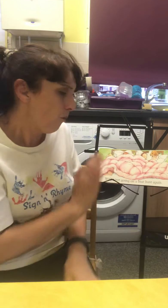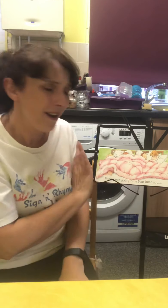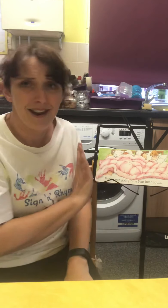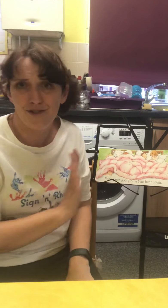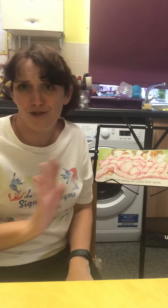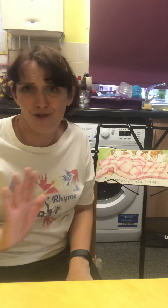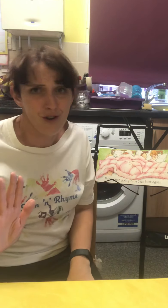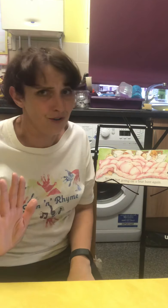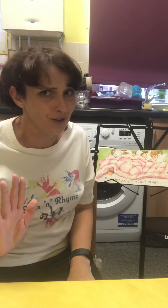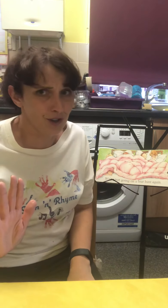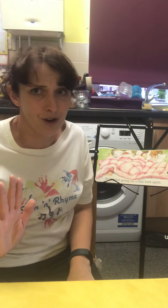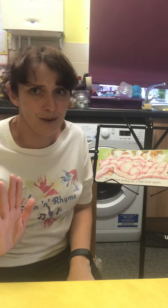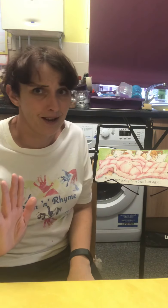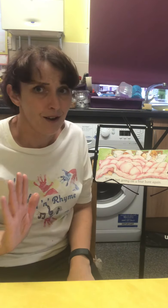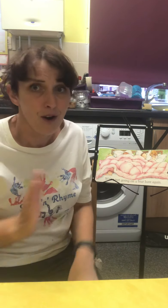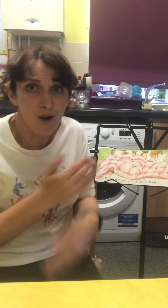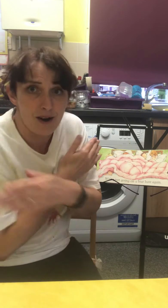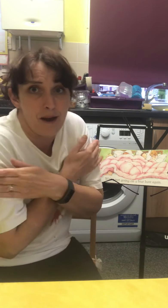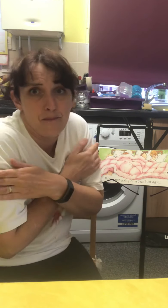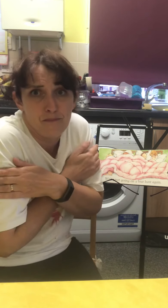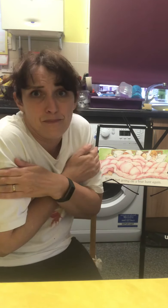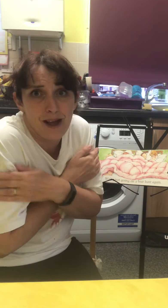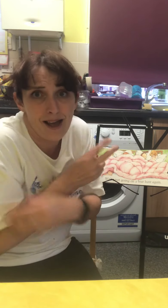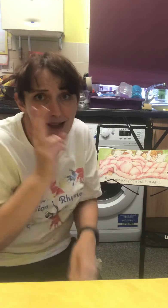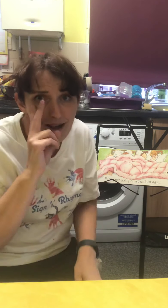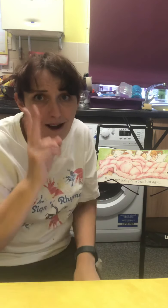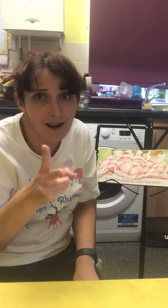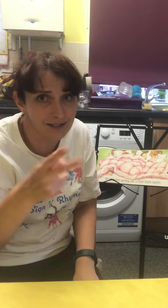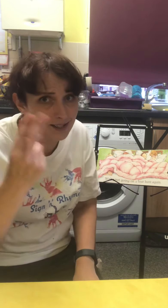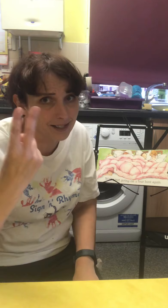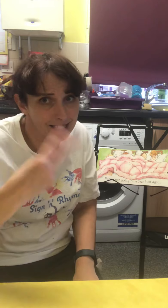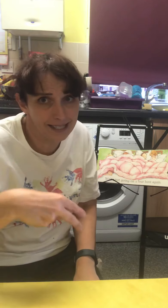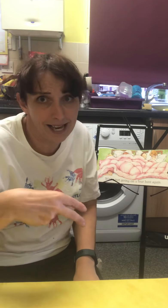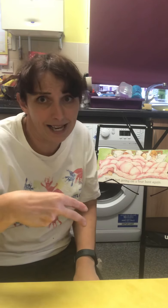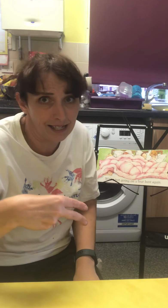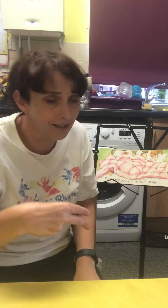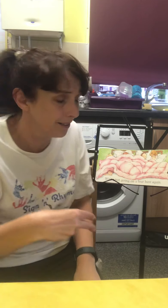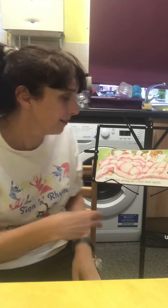We're not going on a bear hunt again.